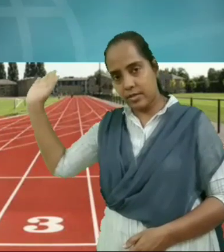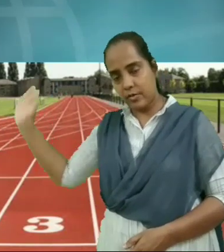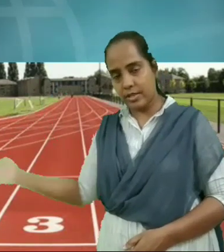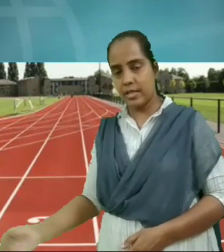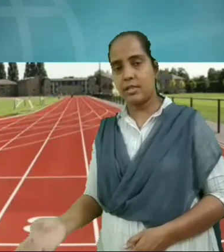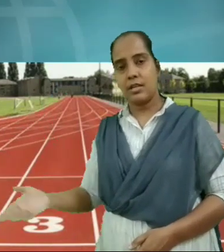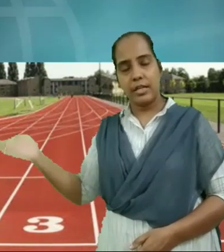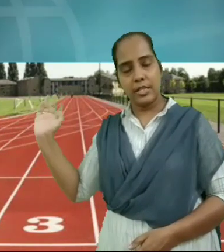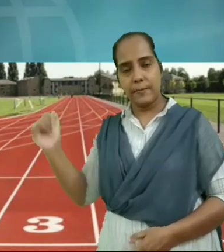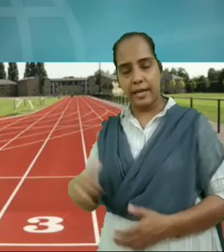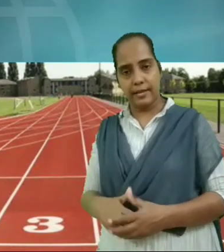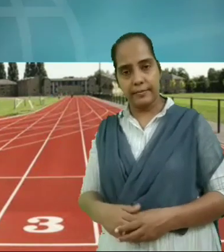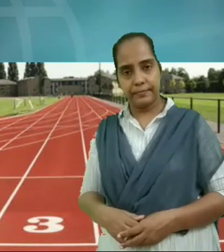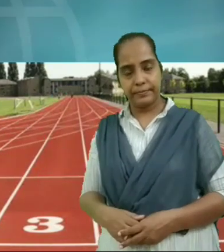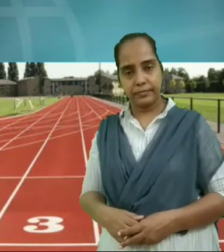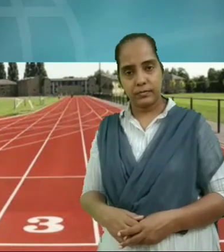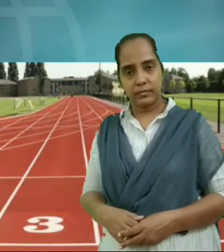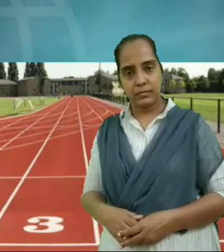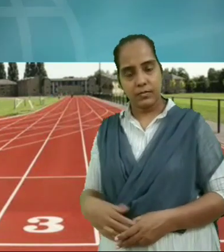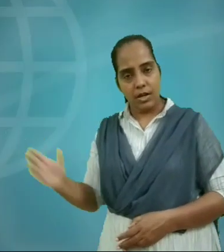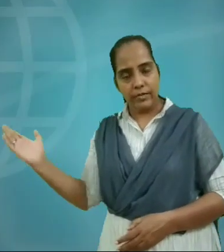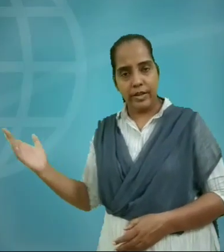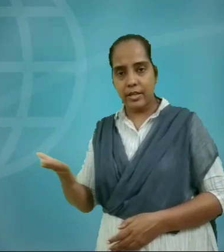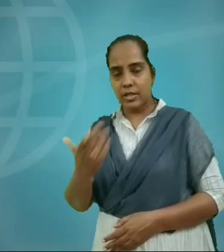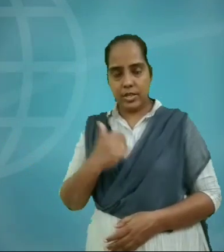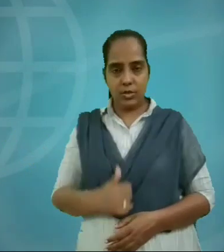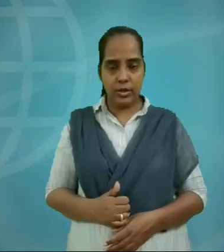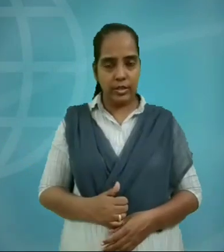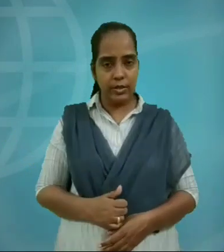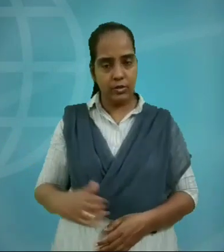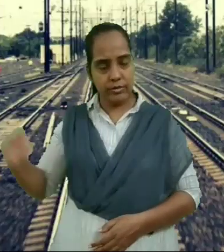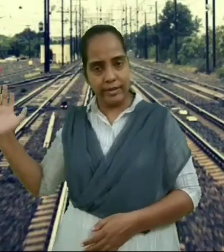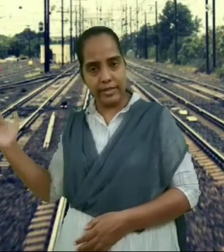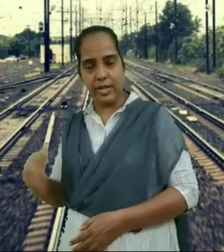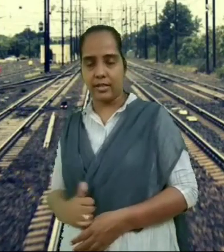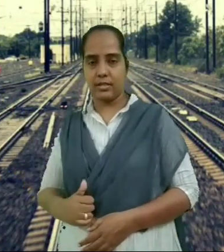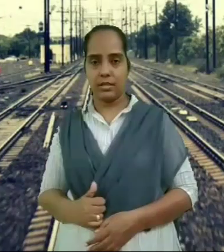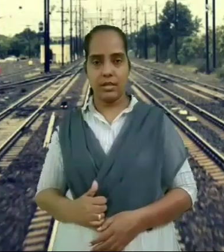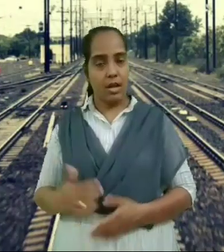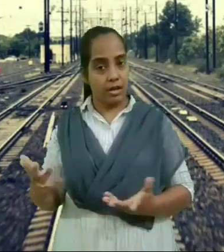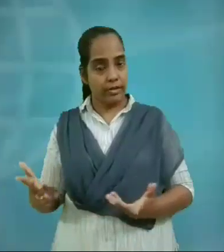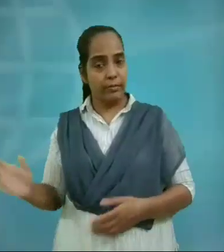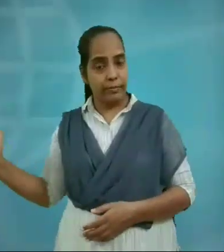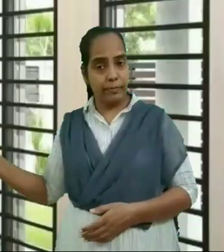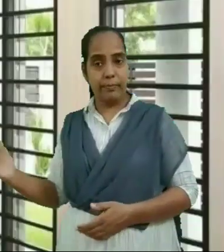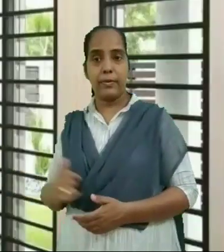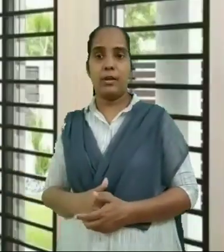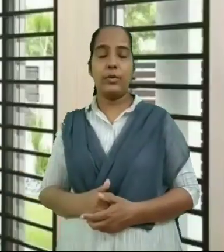You extend it, it is parallel. Or I told you earlier, railway track, or the